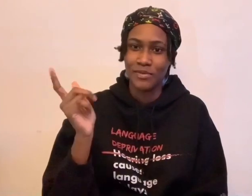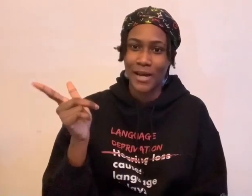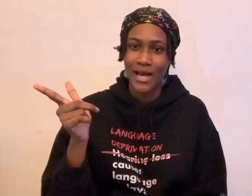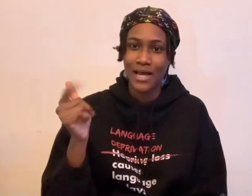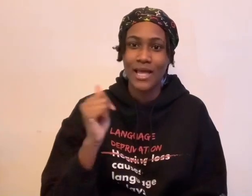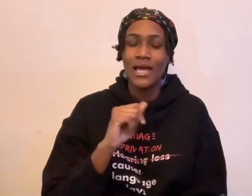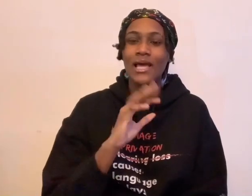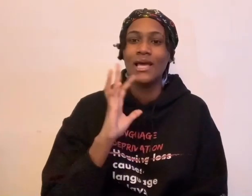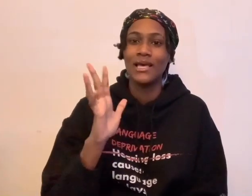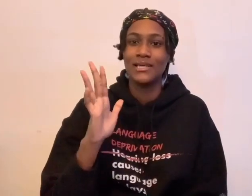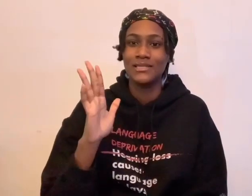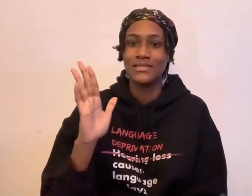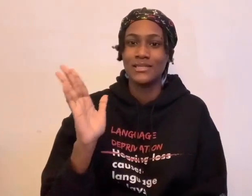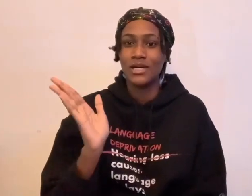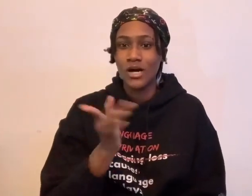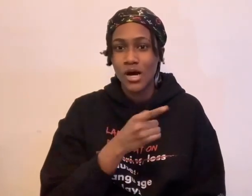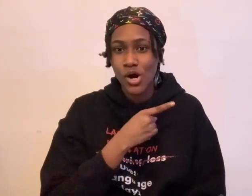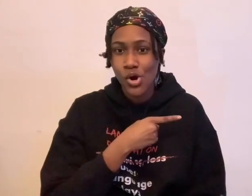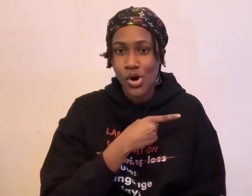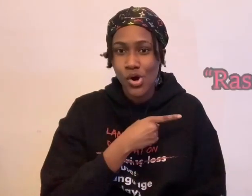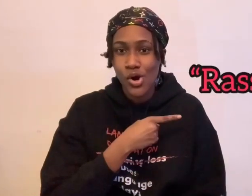bat, is